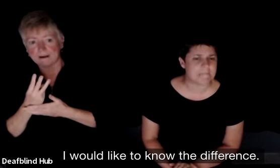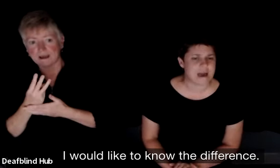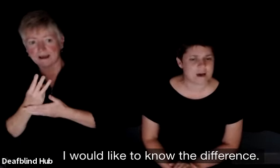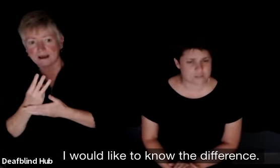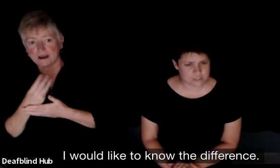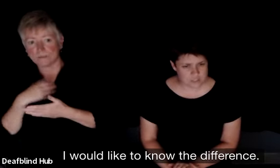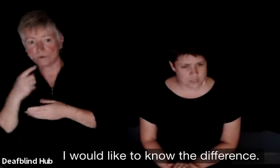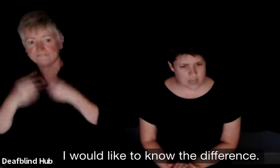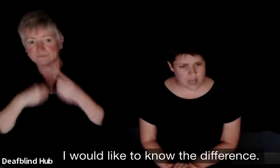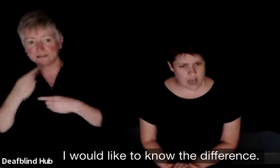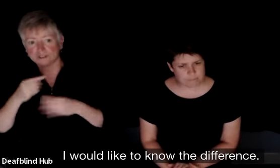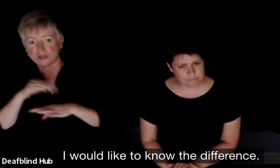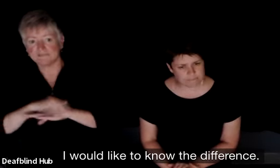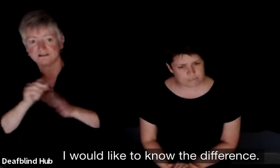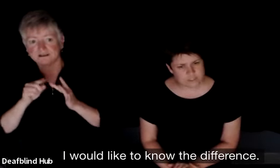community about